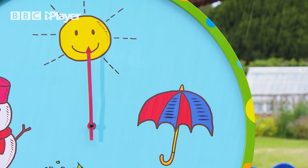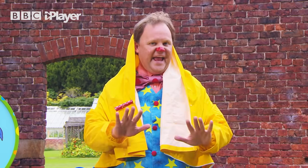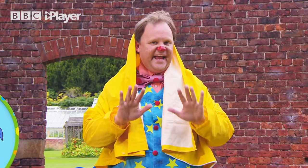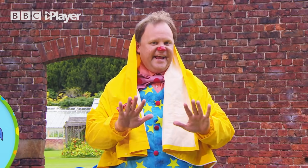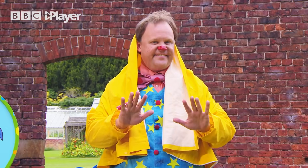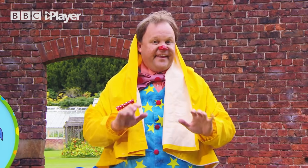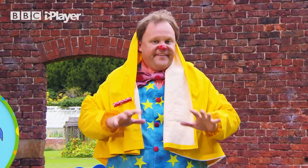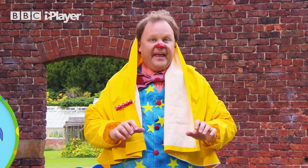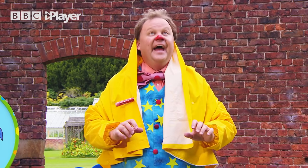Wait.